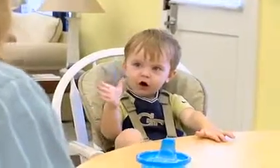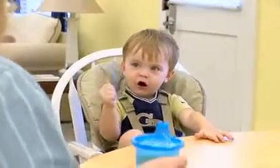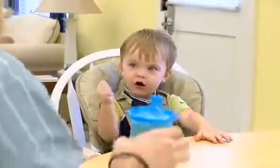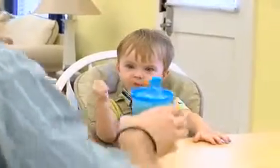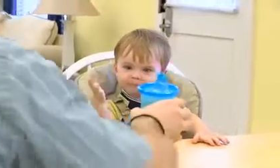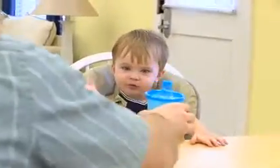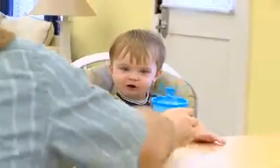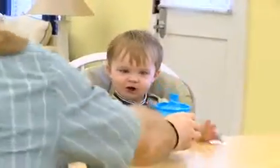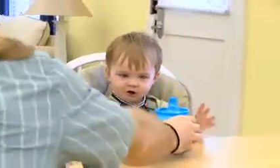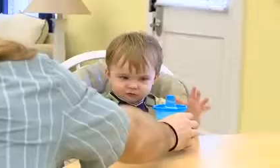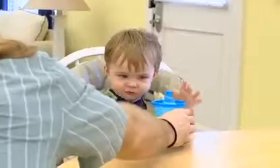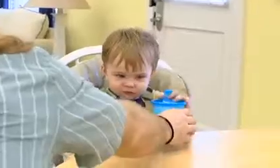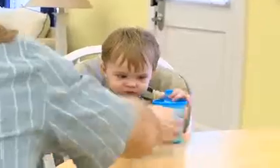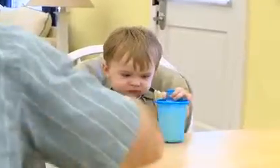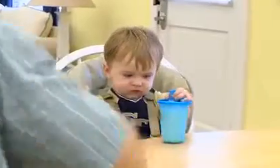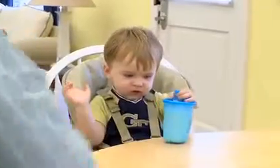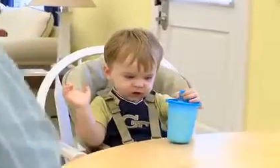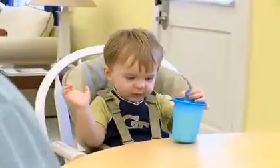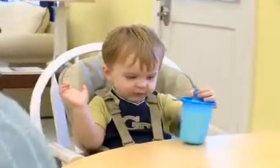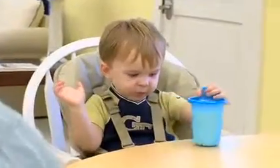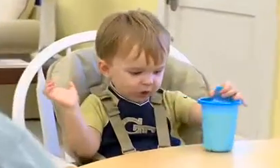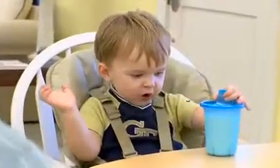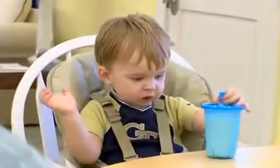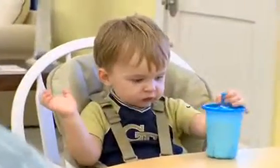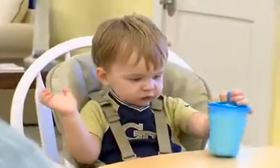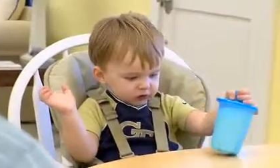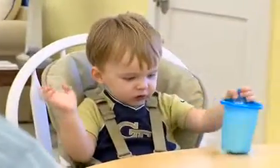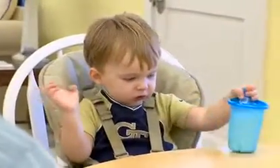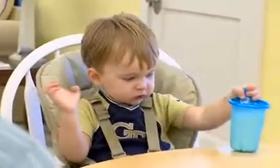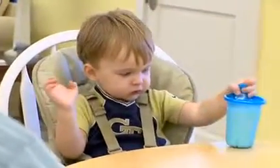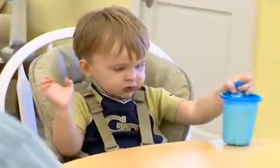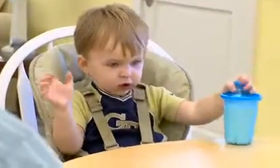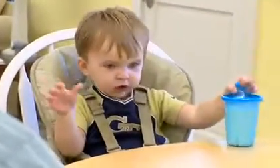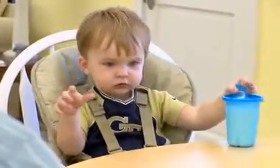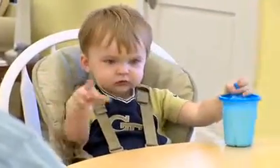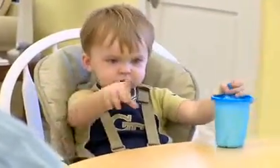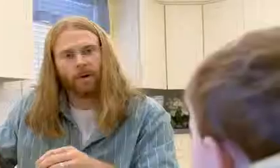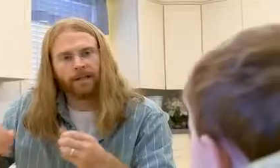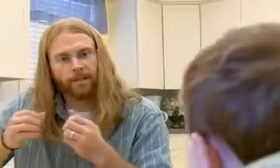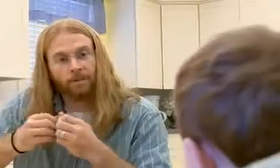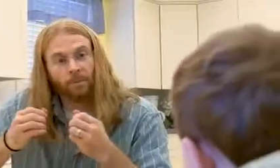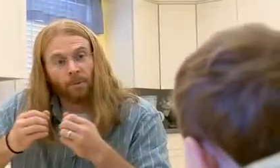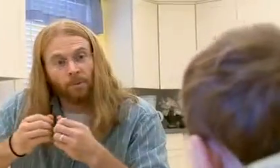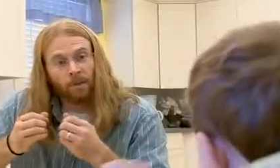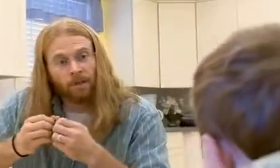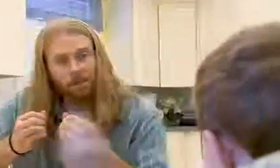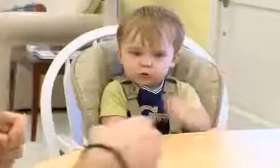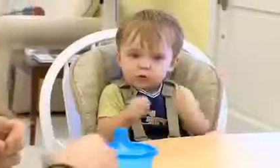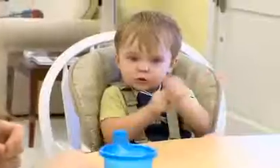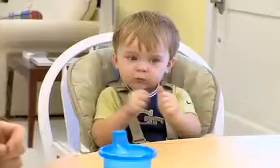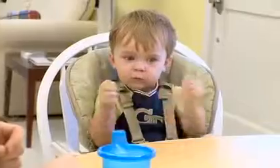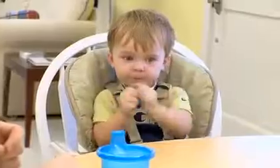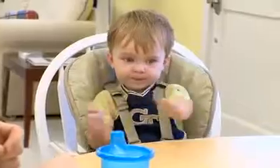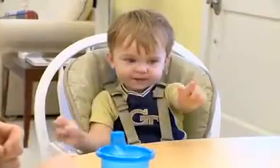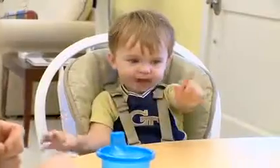EVENTUALLY HE WOULD START DOING IT WITHOUT ANY PROMPTING. MILES SO INSTEAD OF CRYING FOR HIS BOTTLE, HE SIGNS. GOOD TIME.